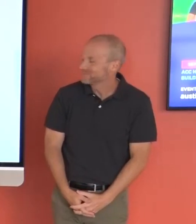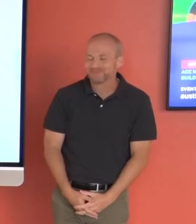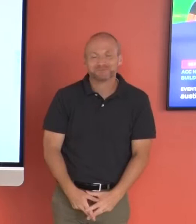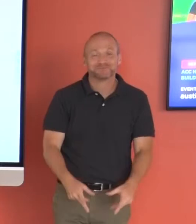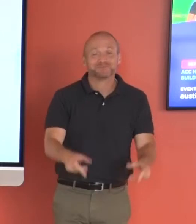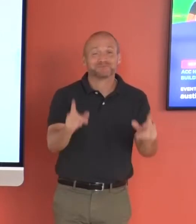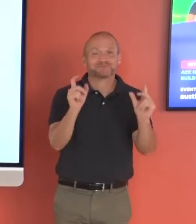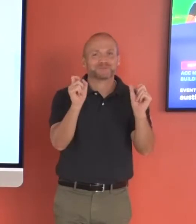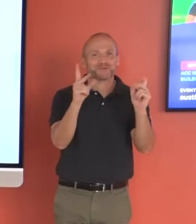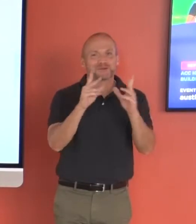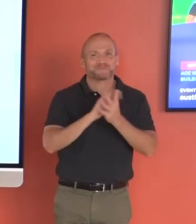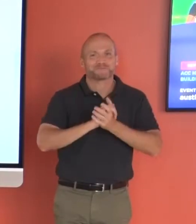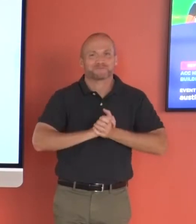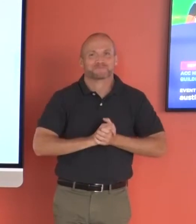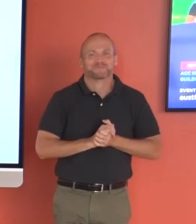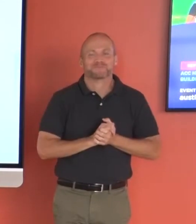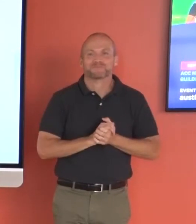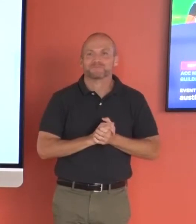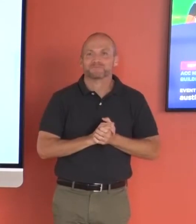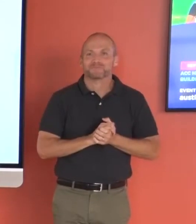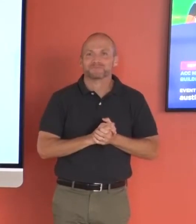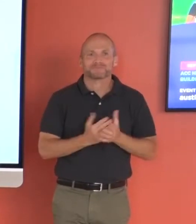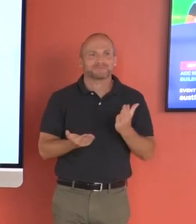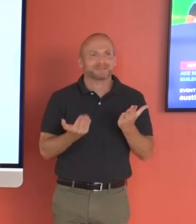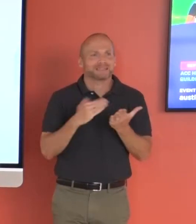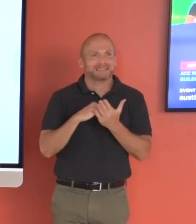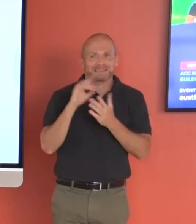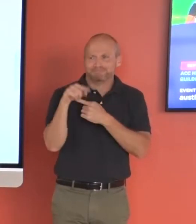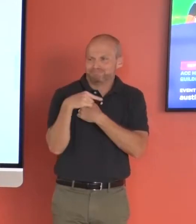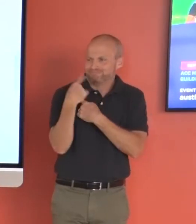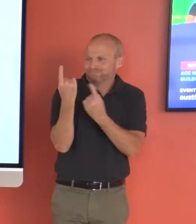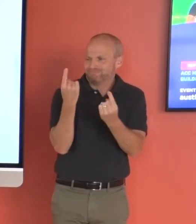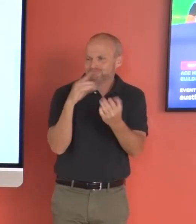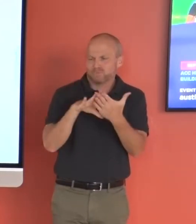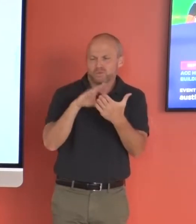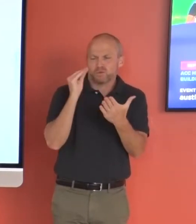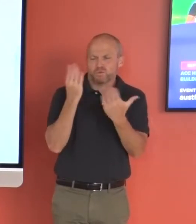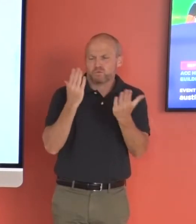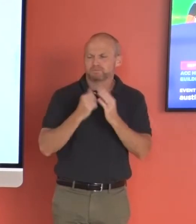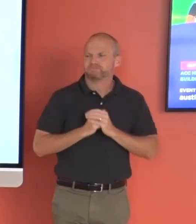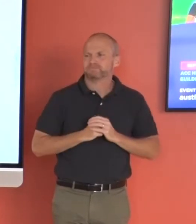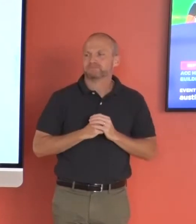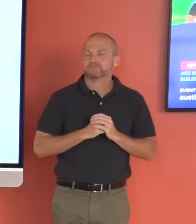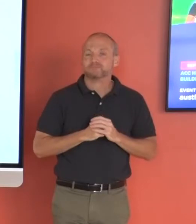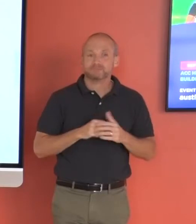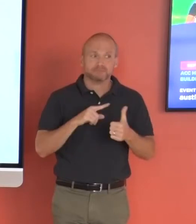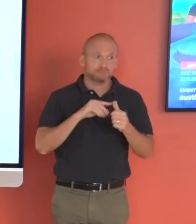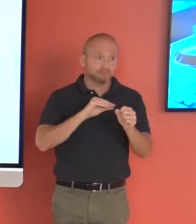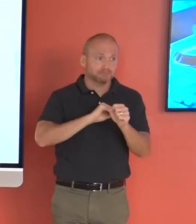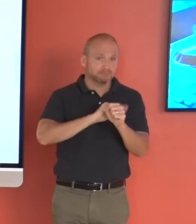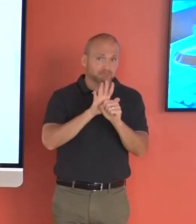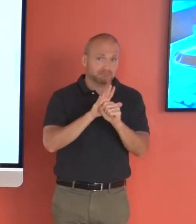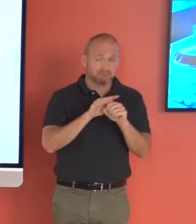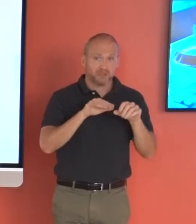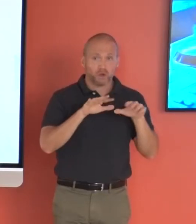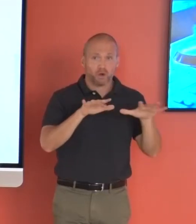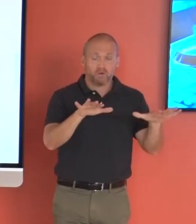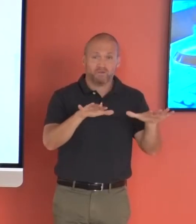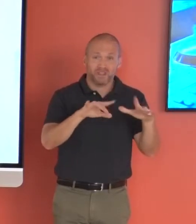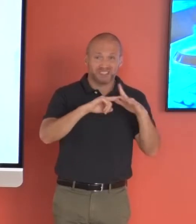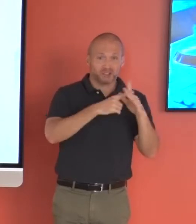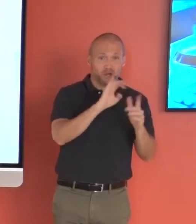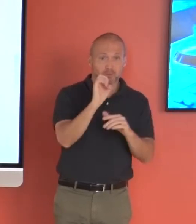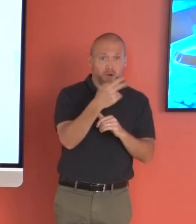Okay. Again, what have we learned over the last few years? COVID and from March 2020